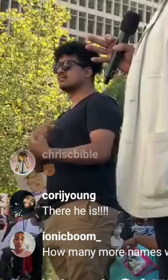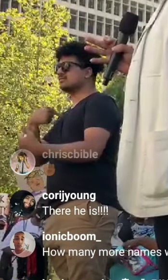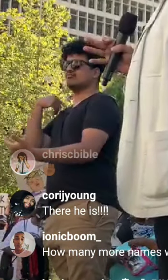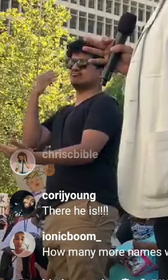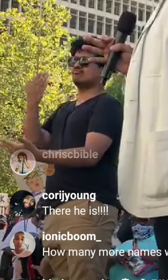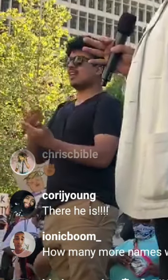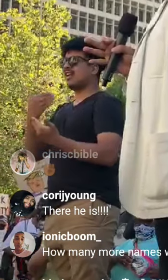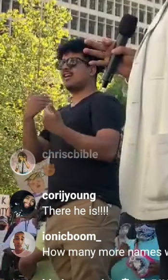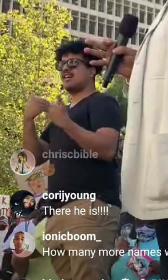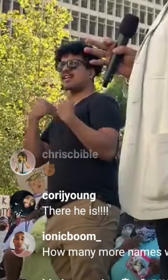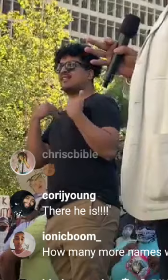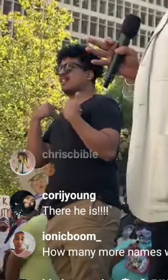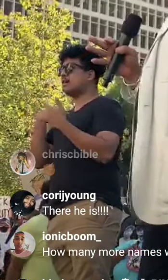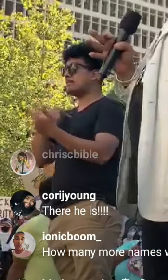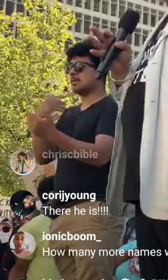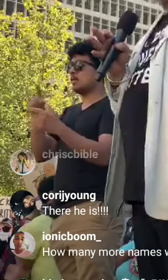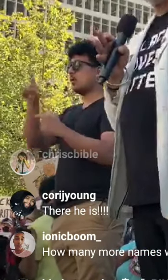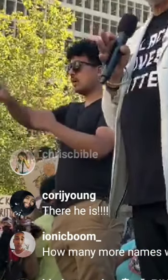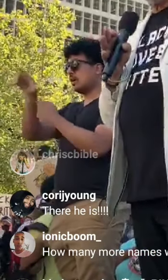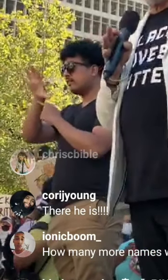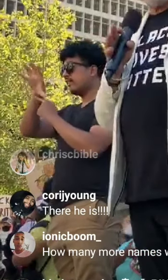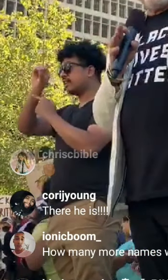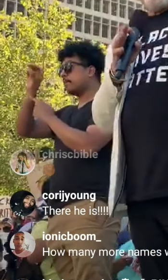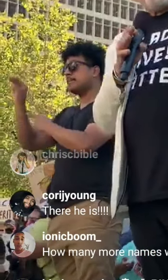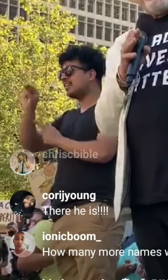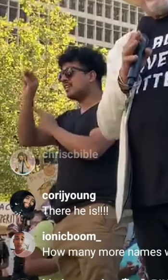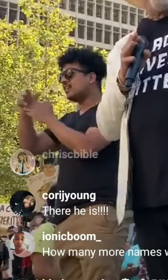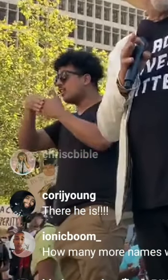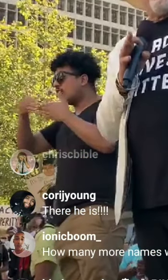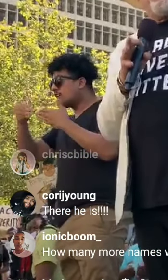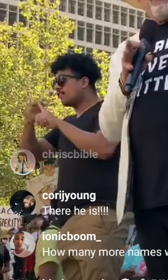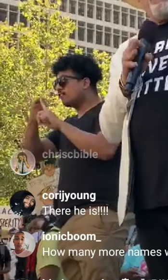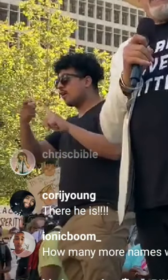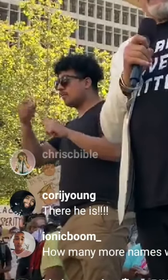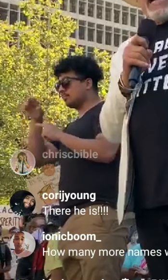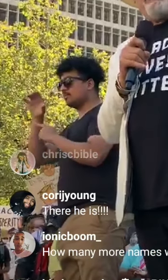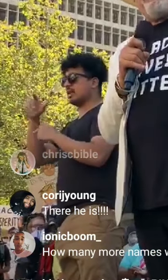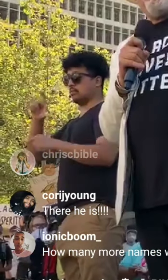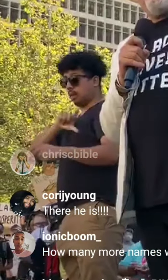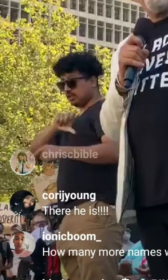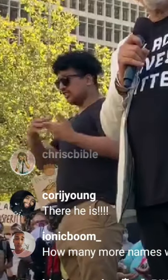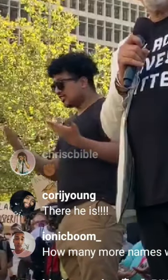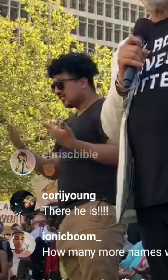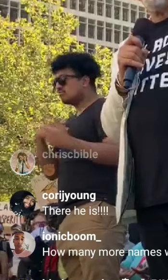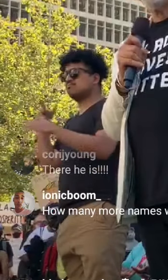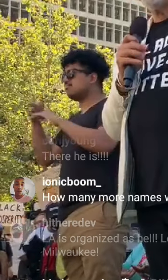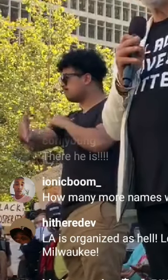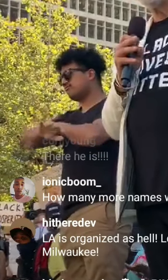the fact that they cut $150 million from the LAPD. Have you heard about that?